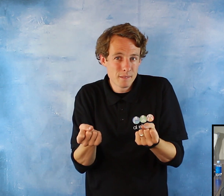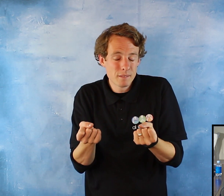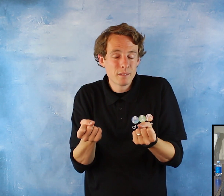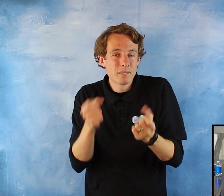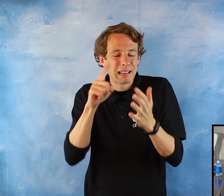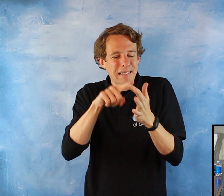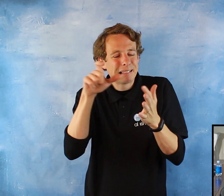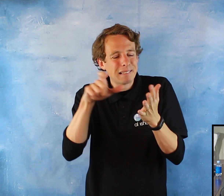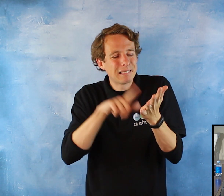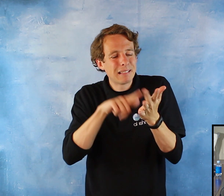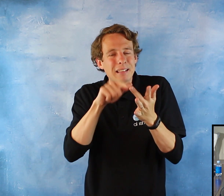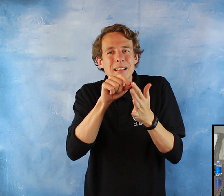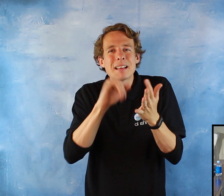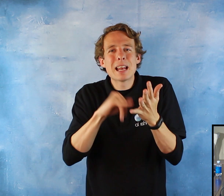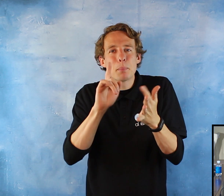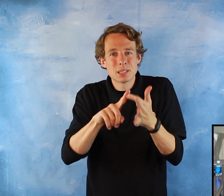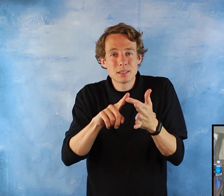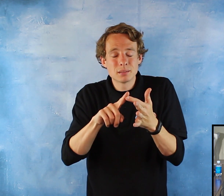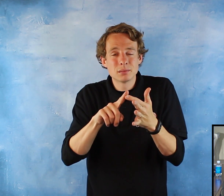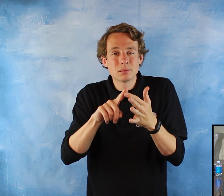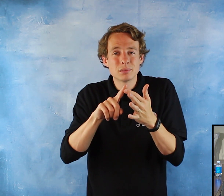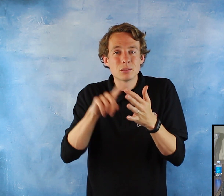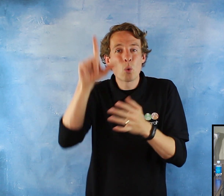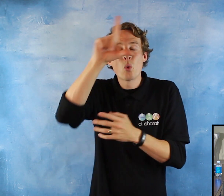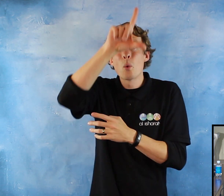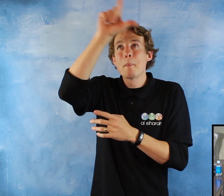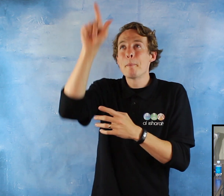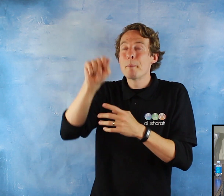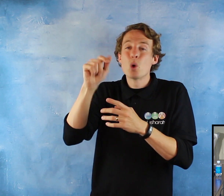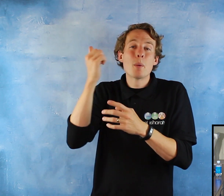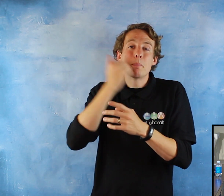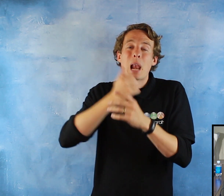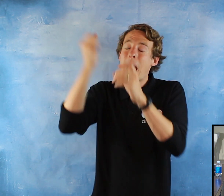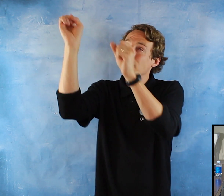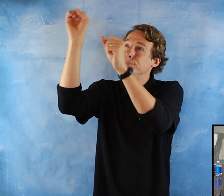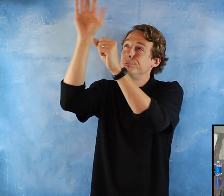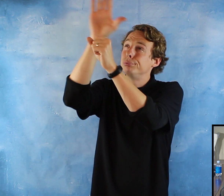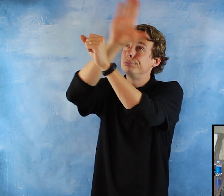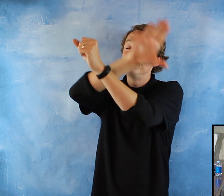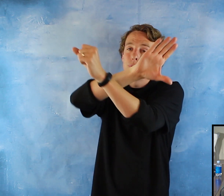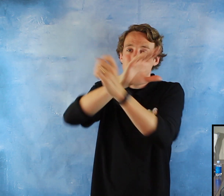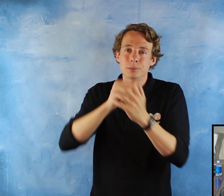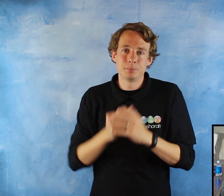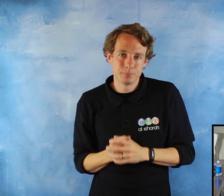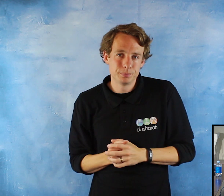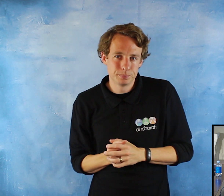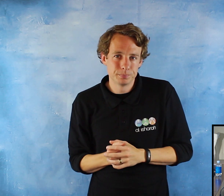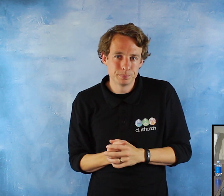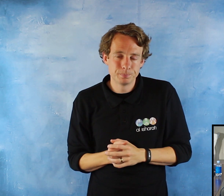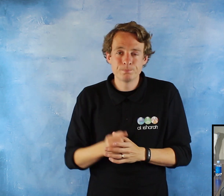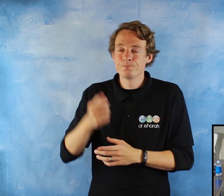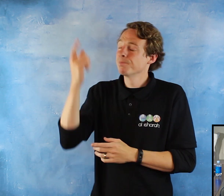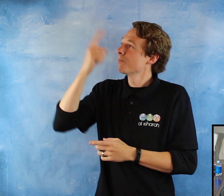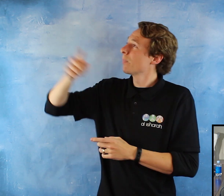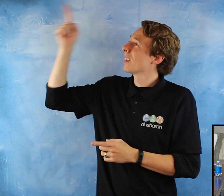anything without guiding us. And there is some kind of duty. In hadith, Rasulullah sallallahu alaihi wasallam said, "Inna ash-shamsa